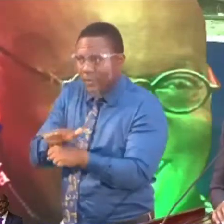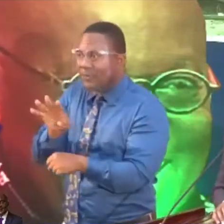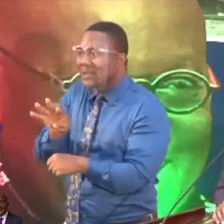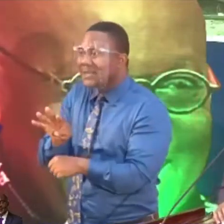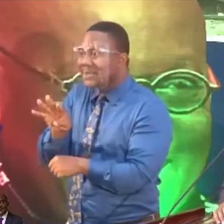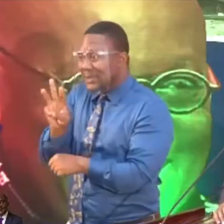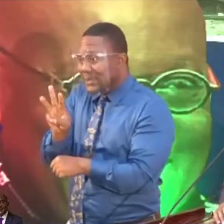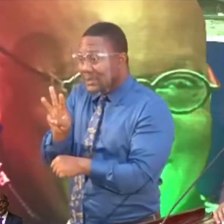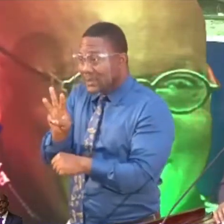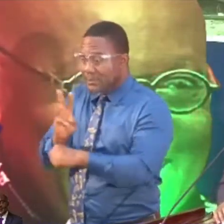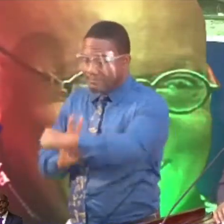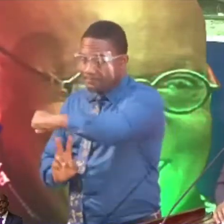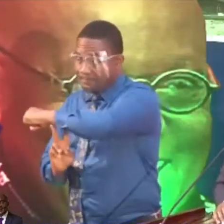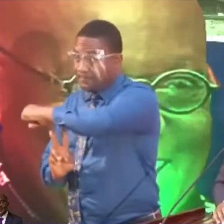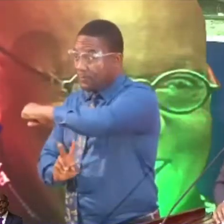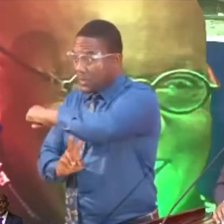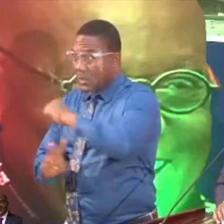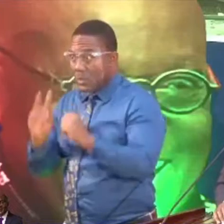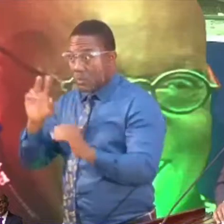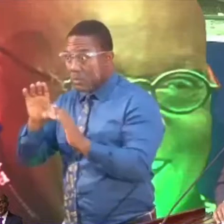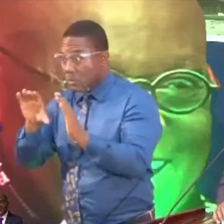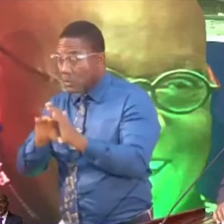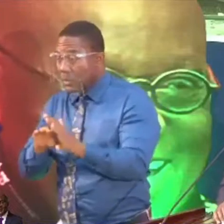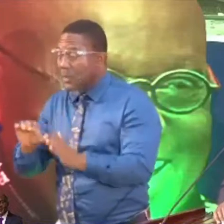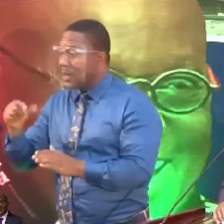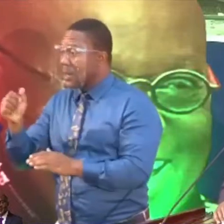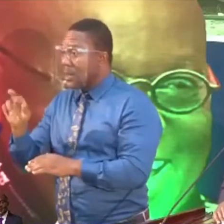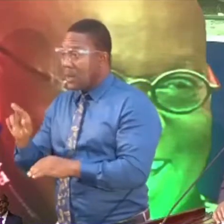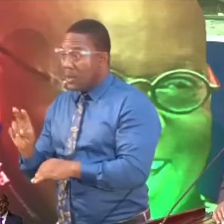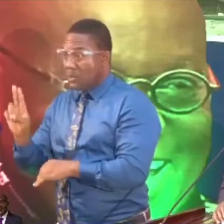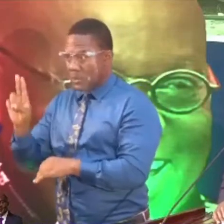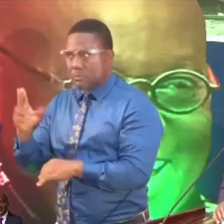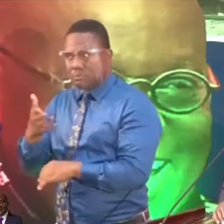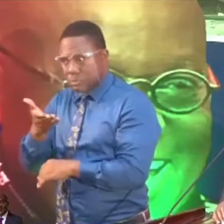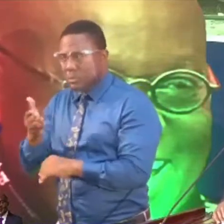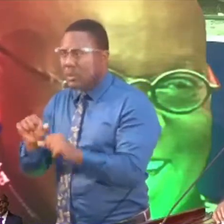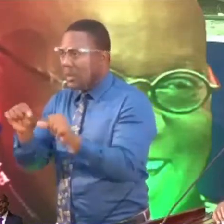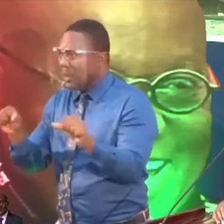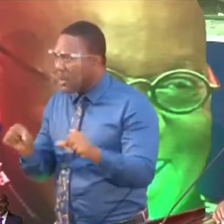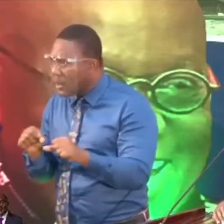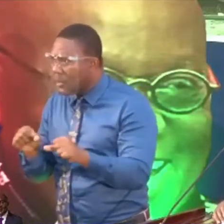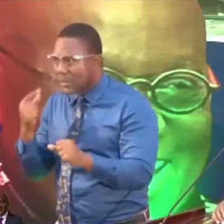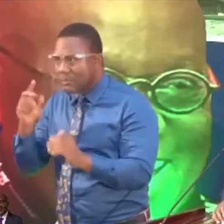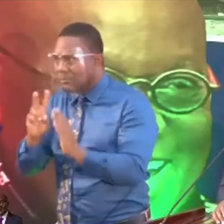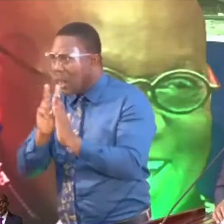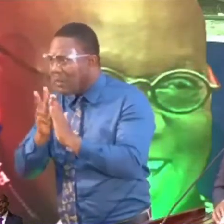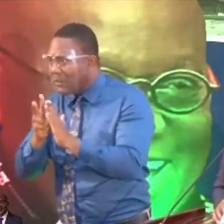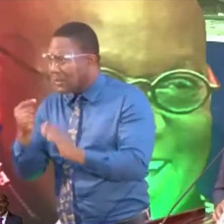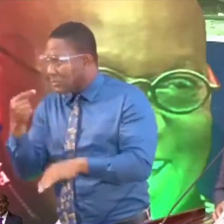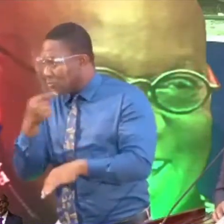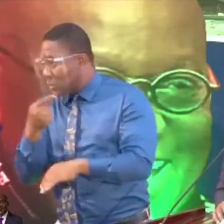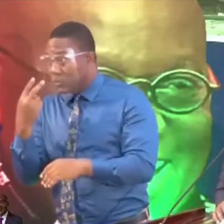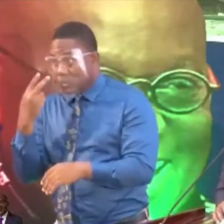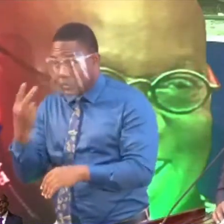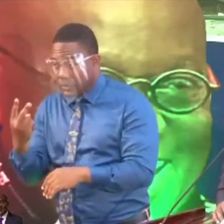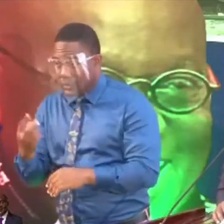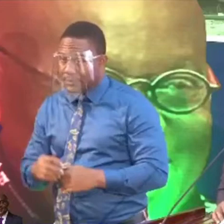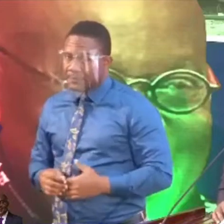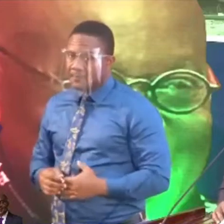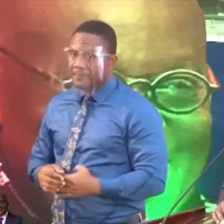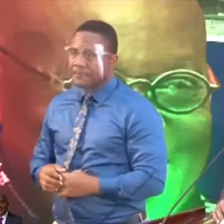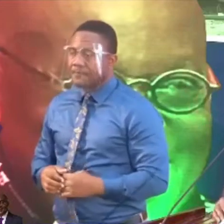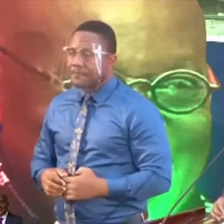46 bridges, and you saw the ones in Garu and so on being shown in the video. We